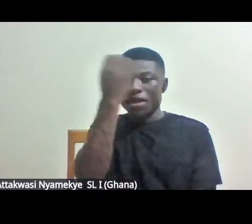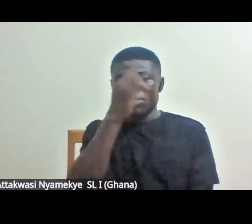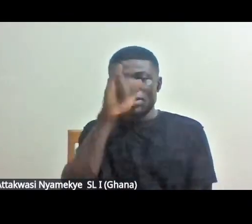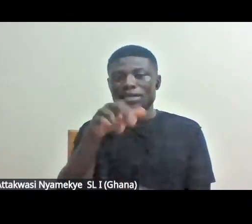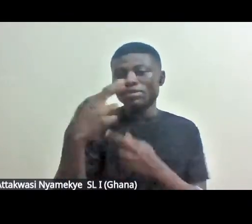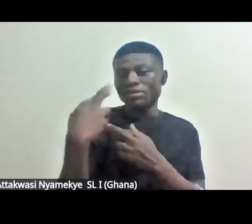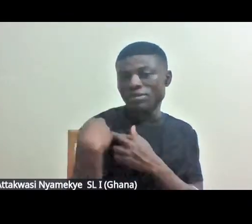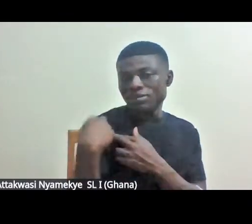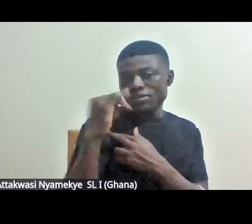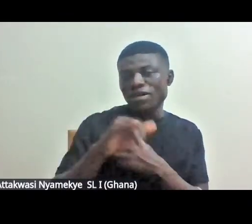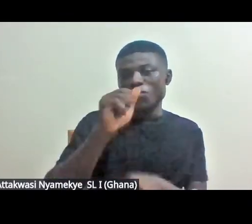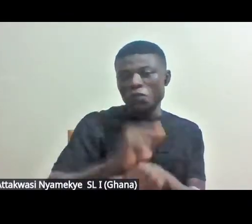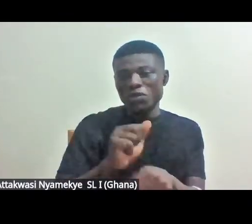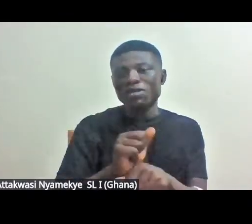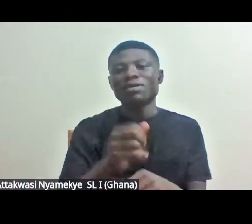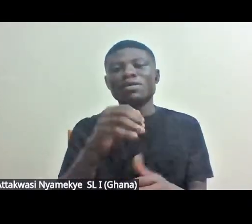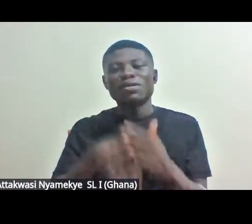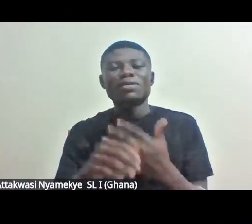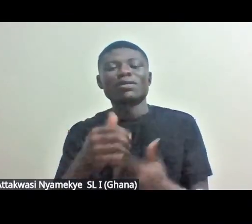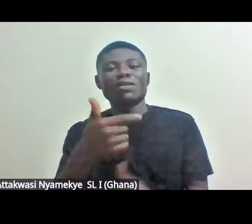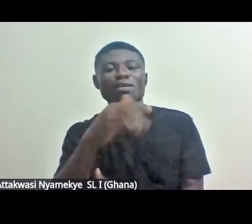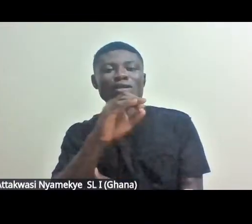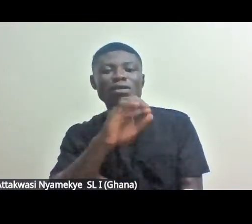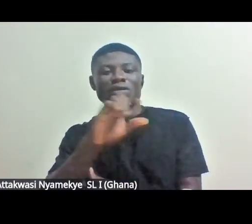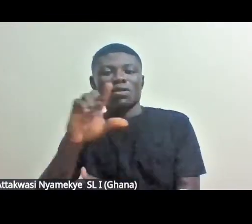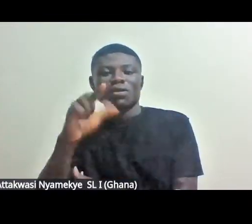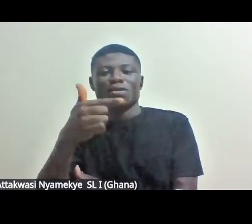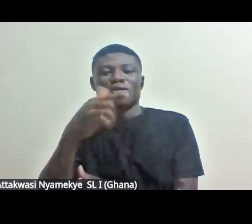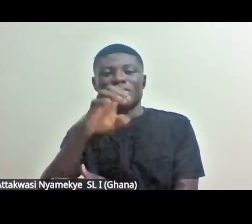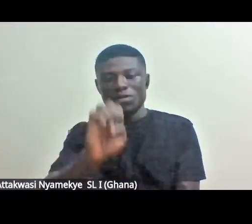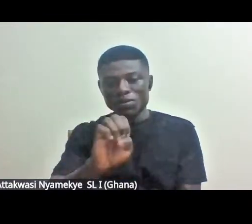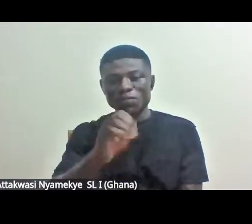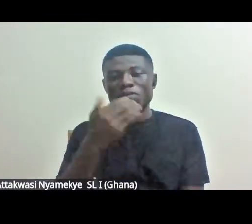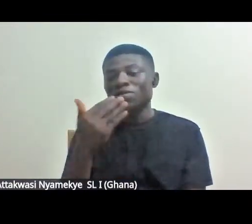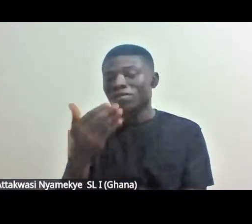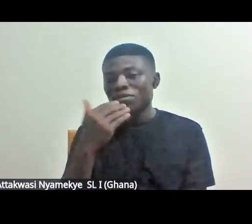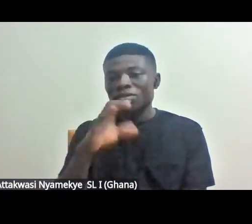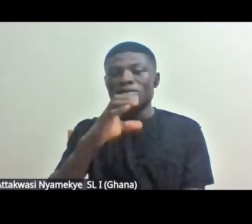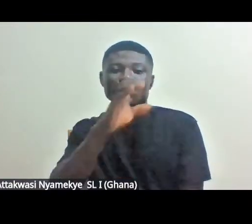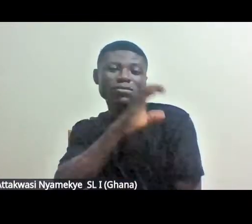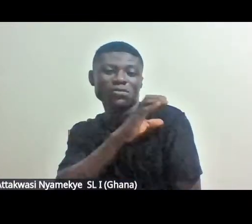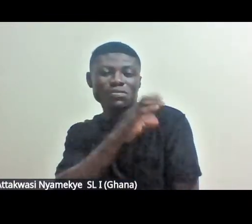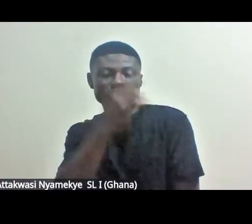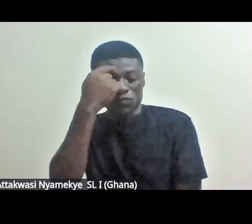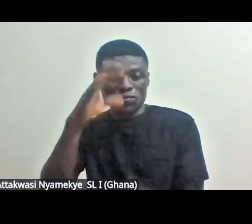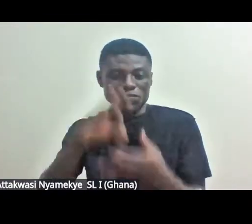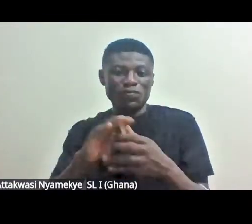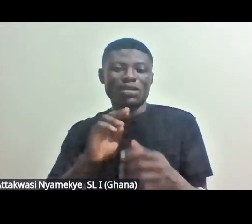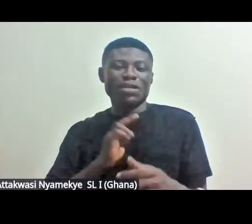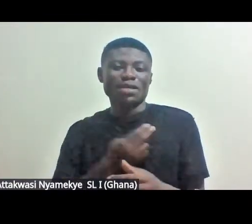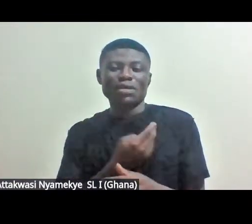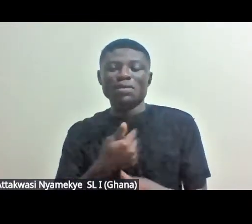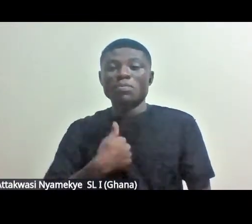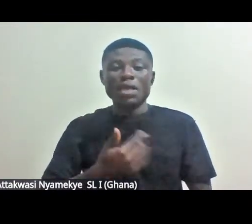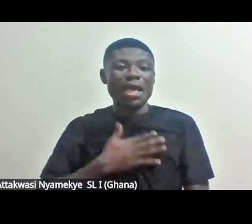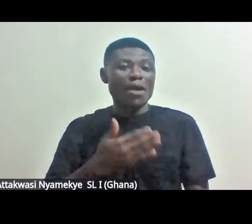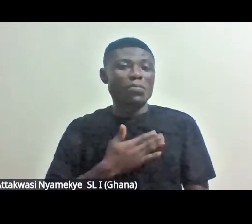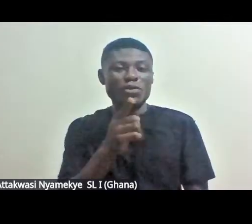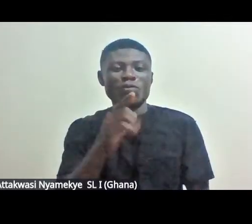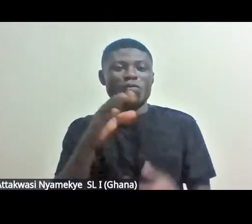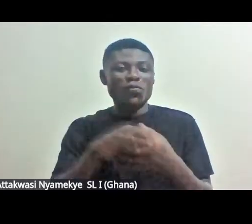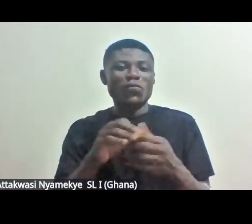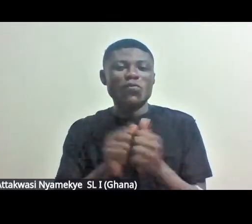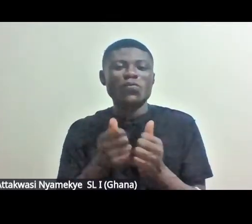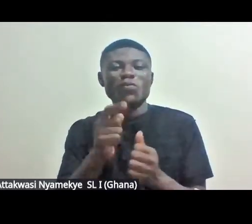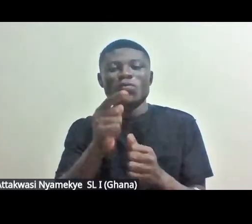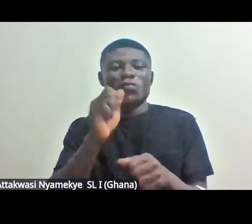at there at Google. Thank you so much, Christopher, for joining us tonight. I'm so excited for your